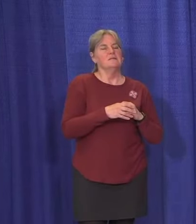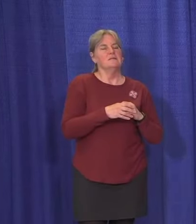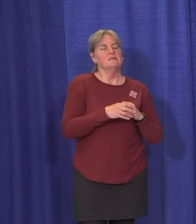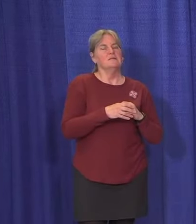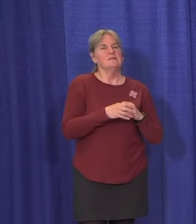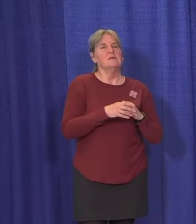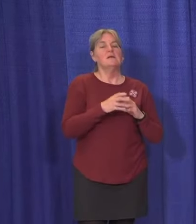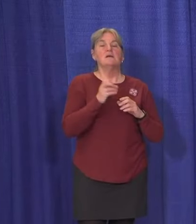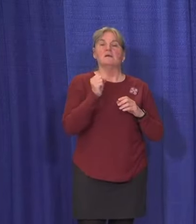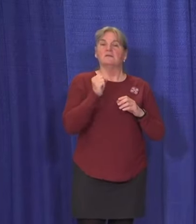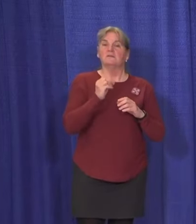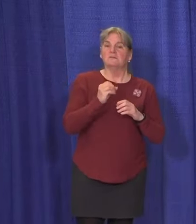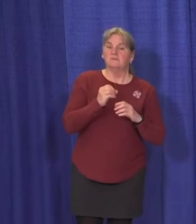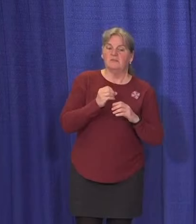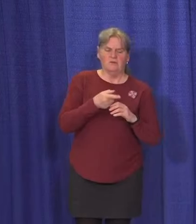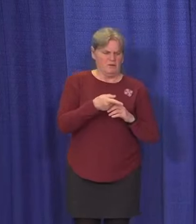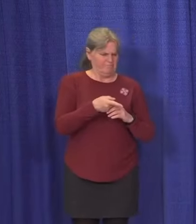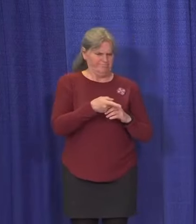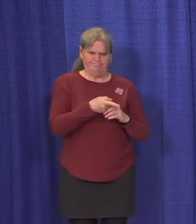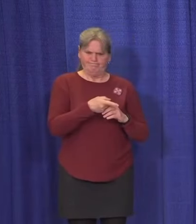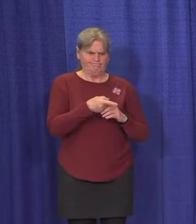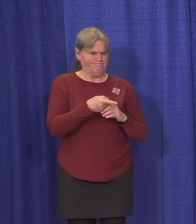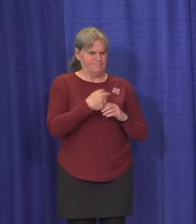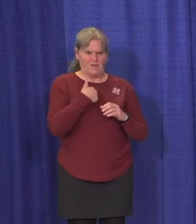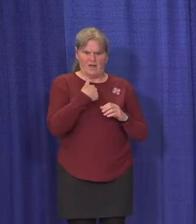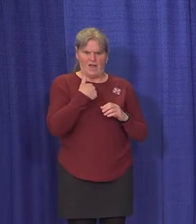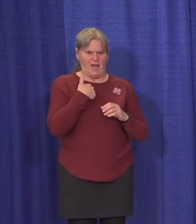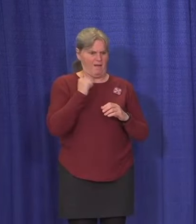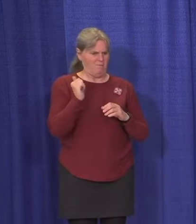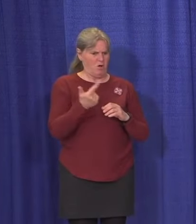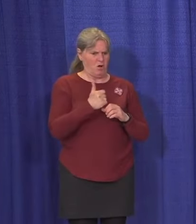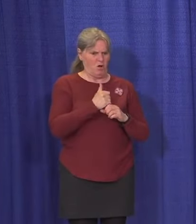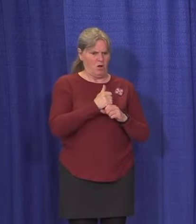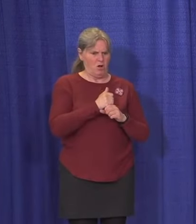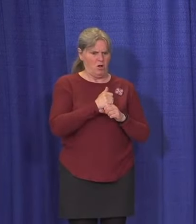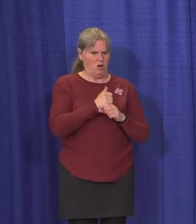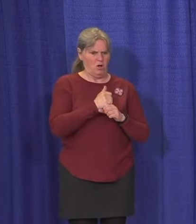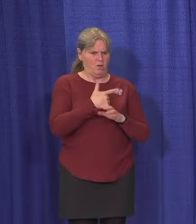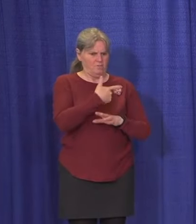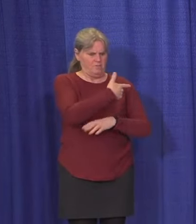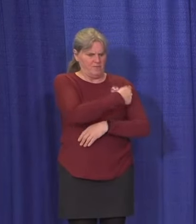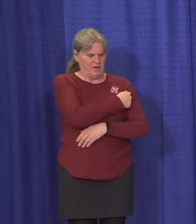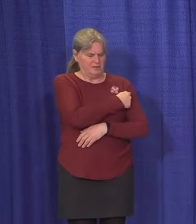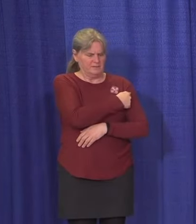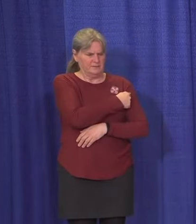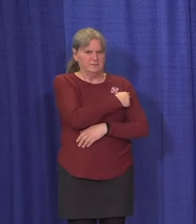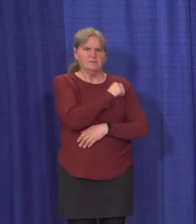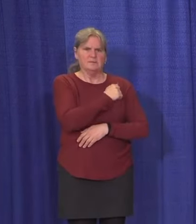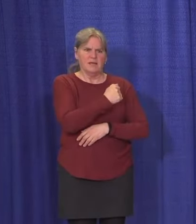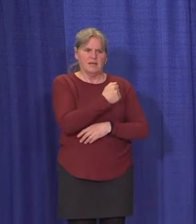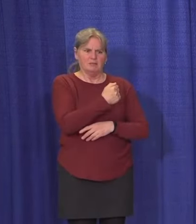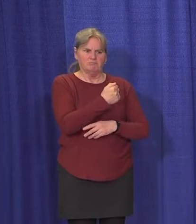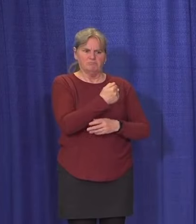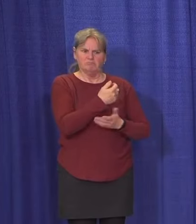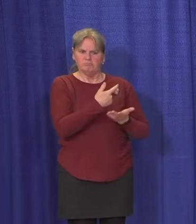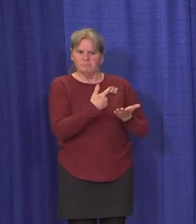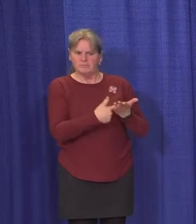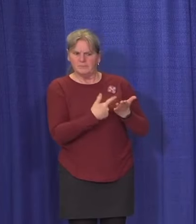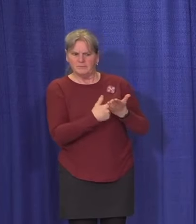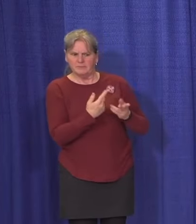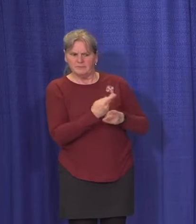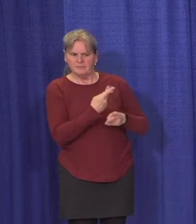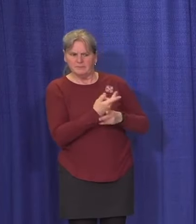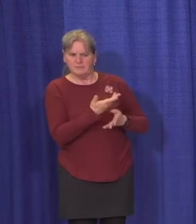if there are incomplete vaccines, at least a conversation can take place. And again, along the lines of what Minister McPhee